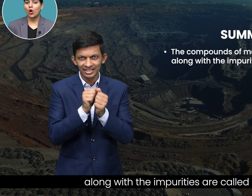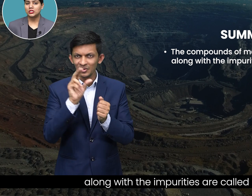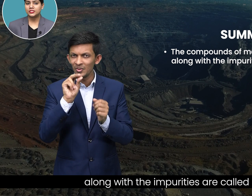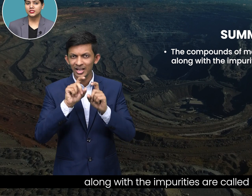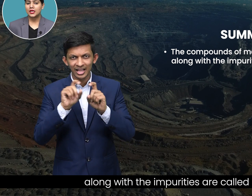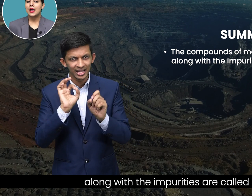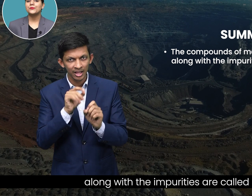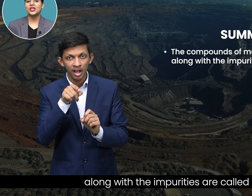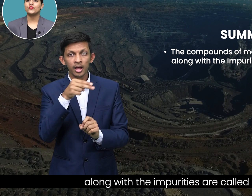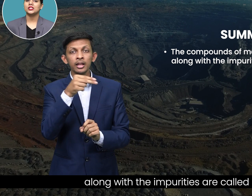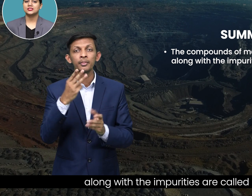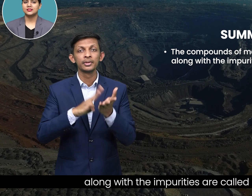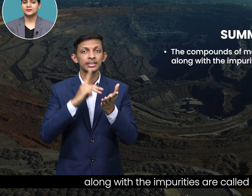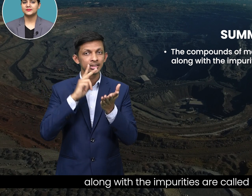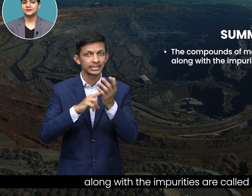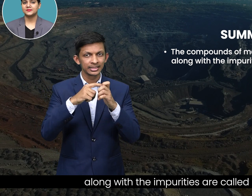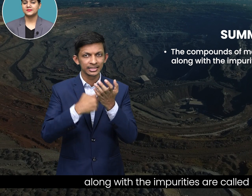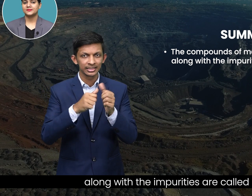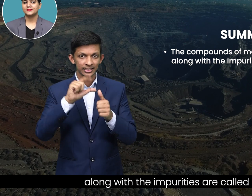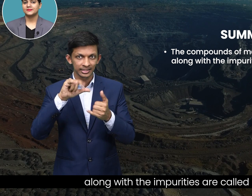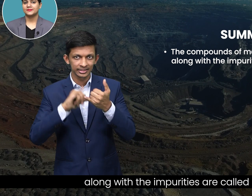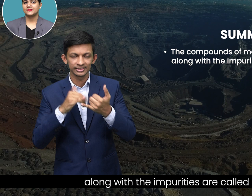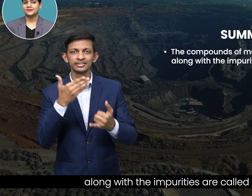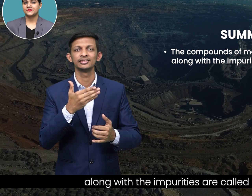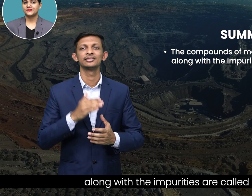are called minerals.